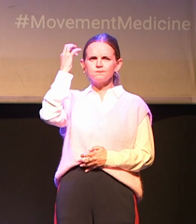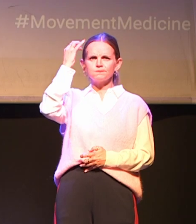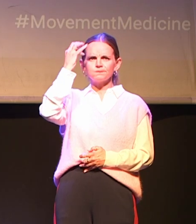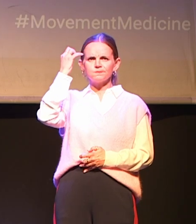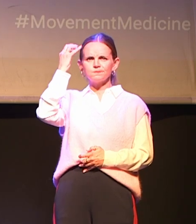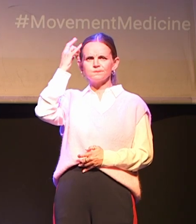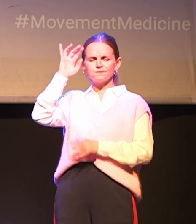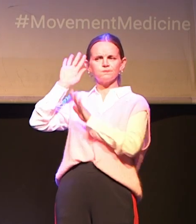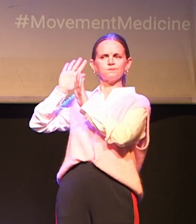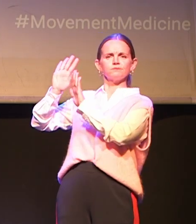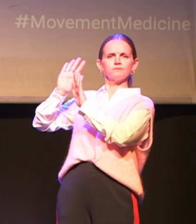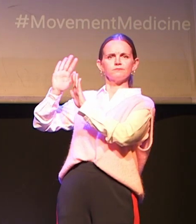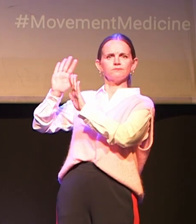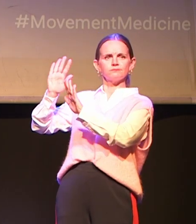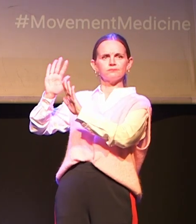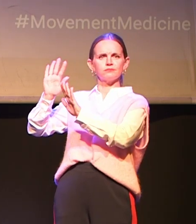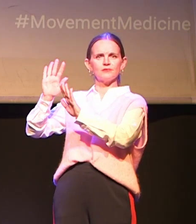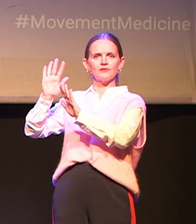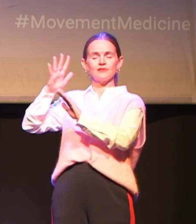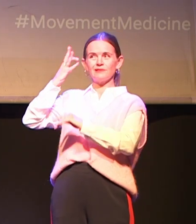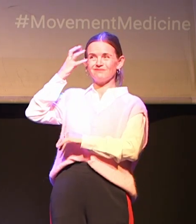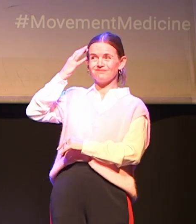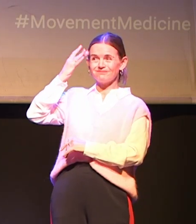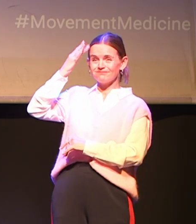at bay. You got to fall underneath it.